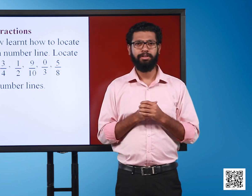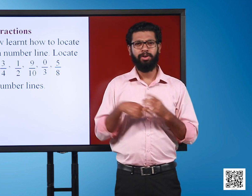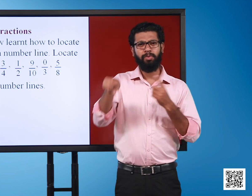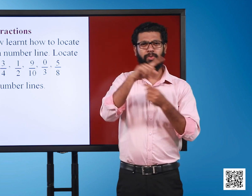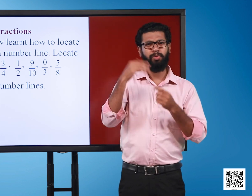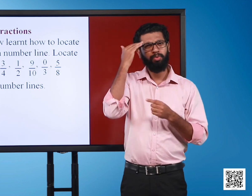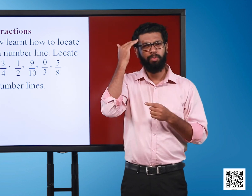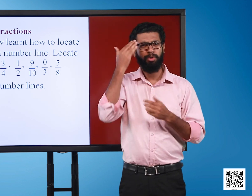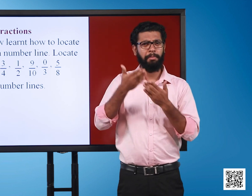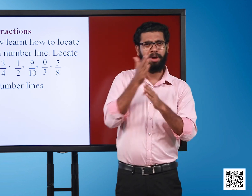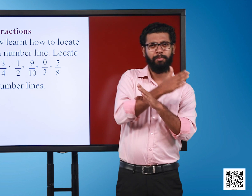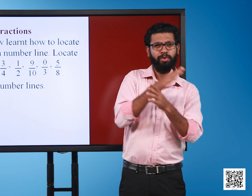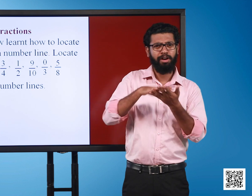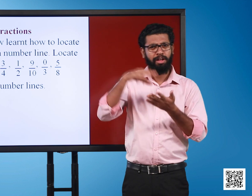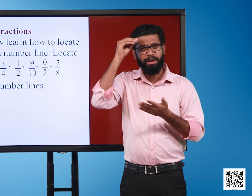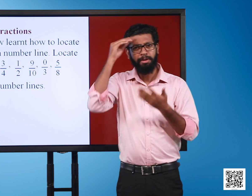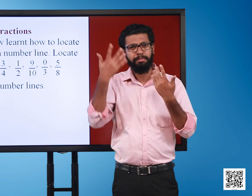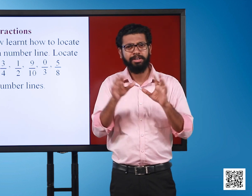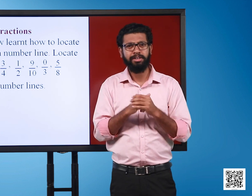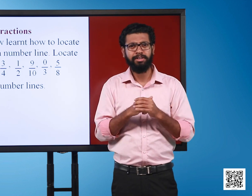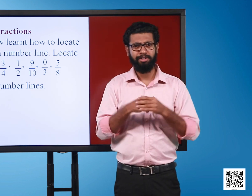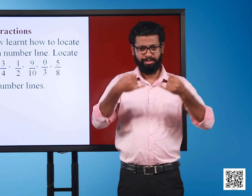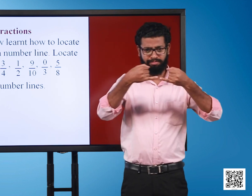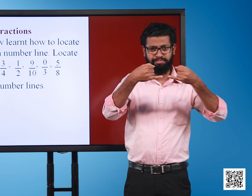You have now learned how to locate fractions on a number line.